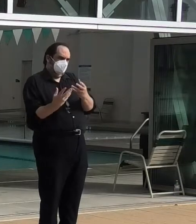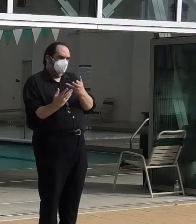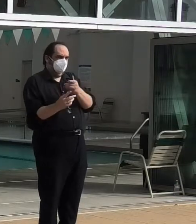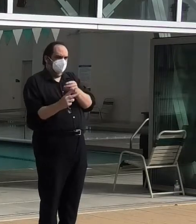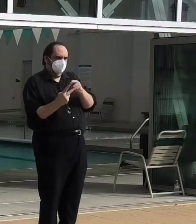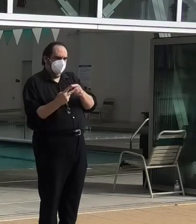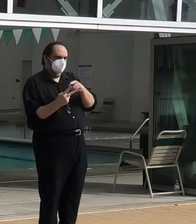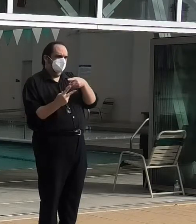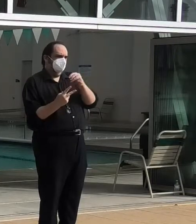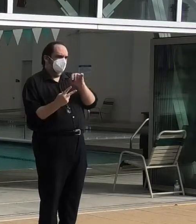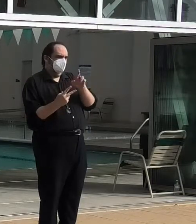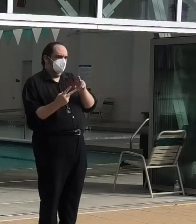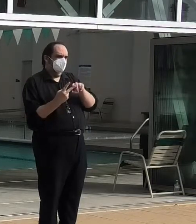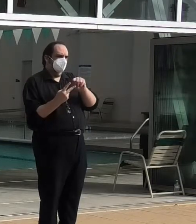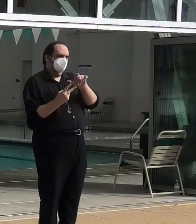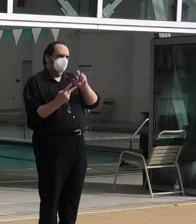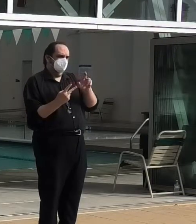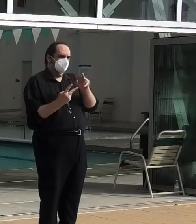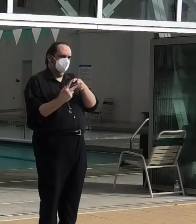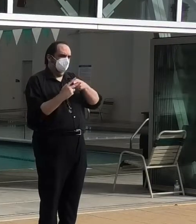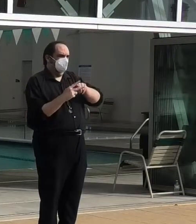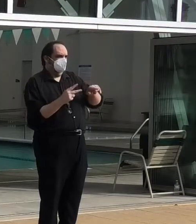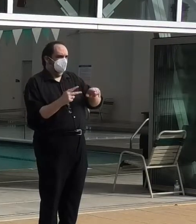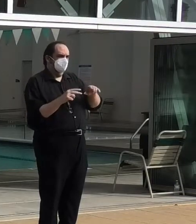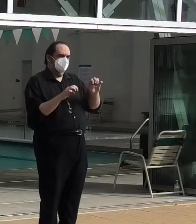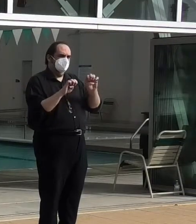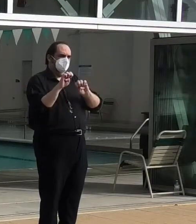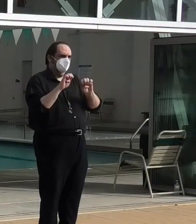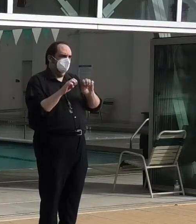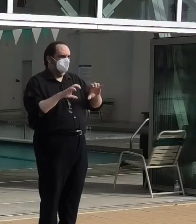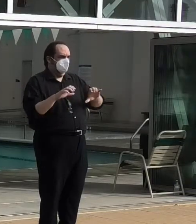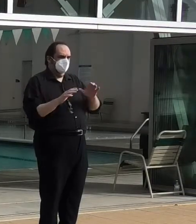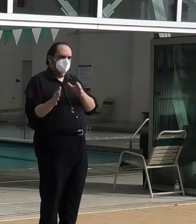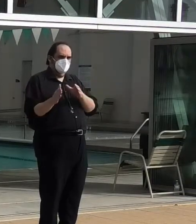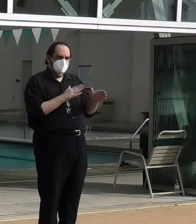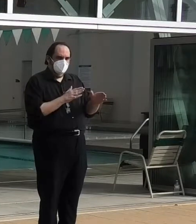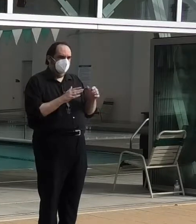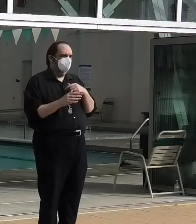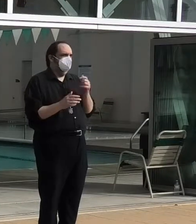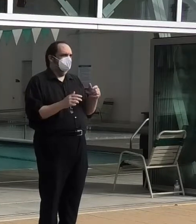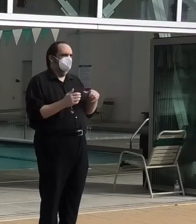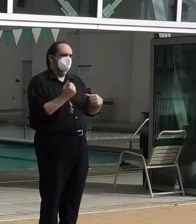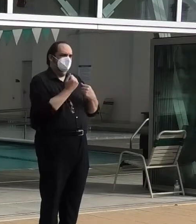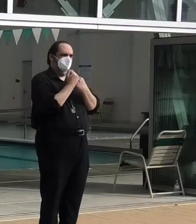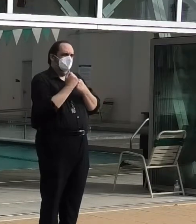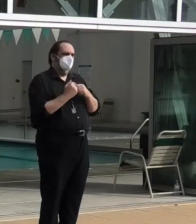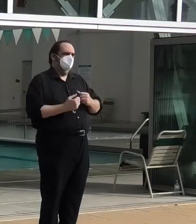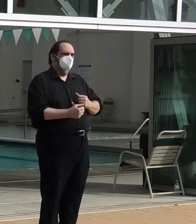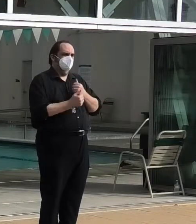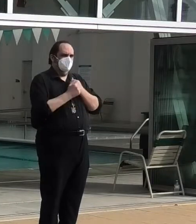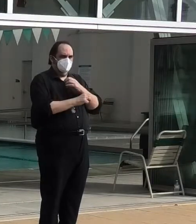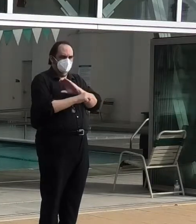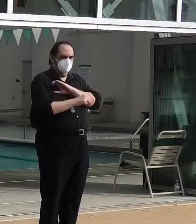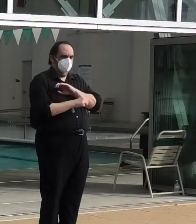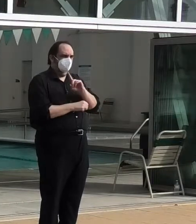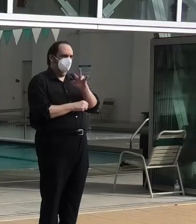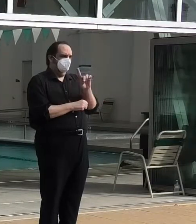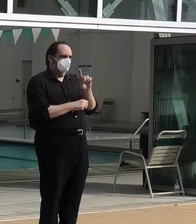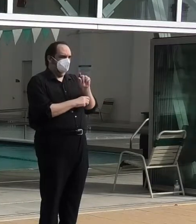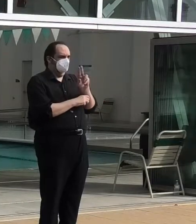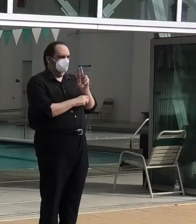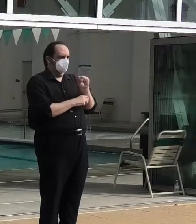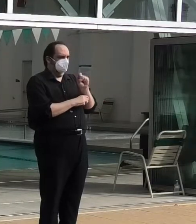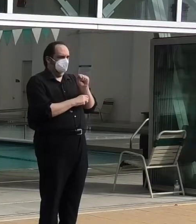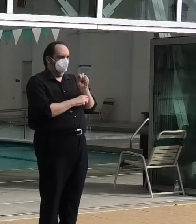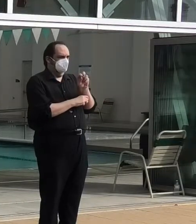Tyler activated the center's emergency action plan with the assistance of lifeguard David Gostomski.